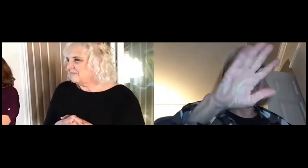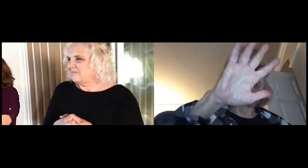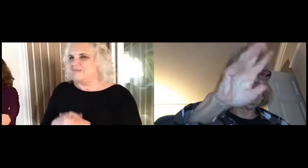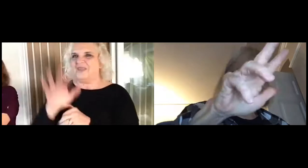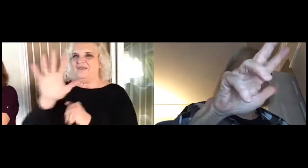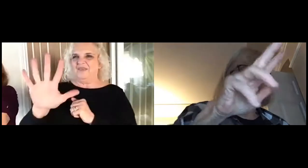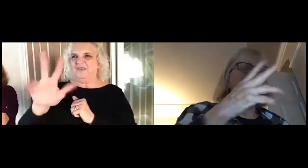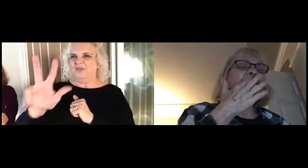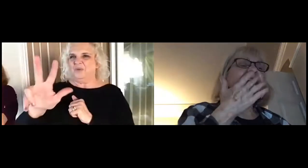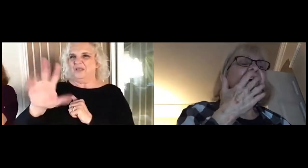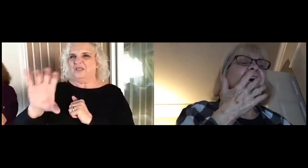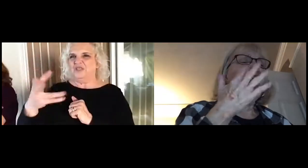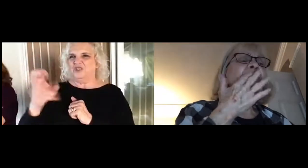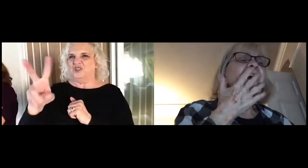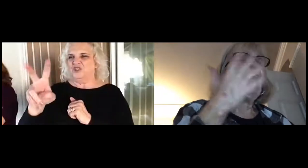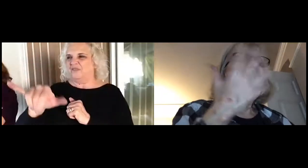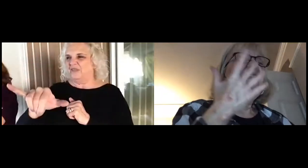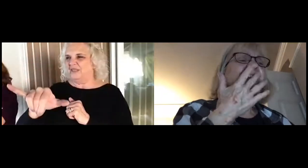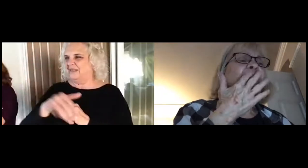Chevy.